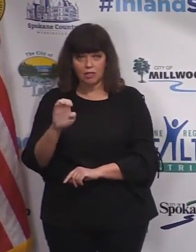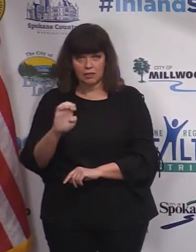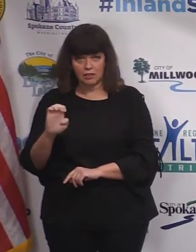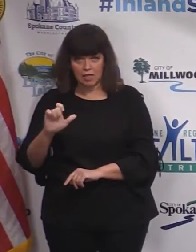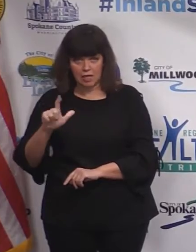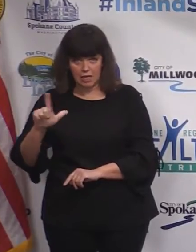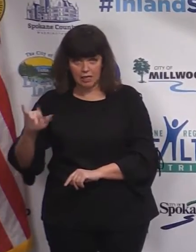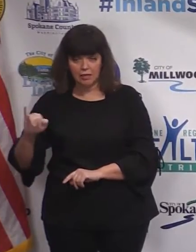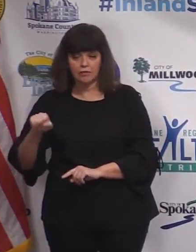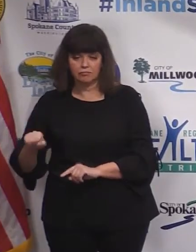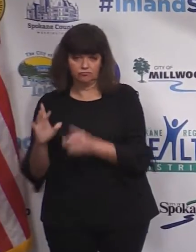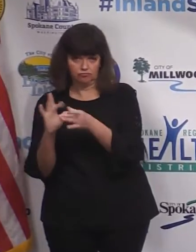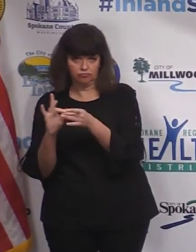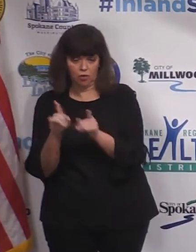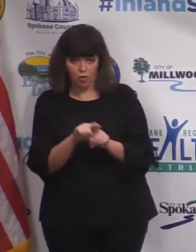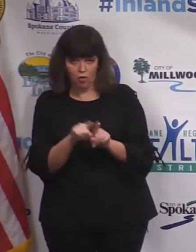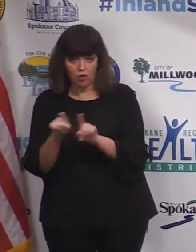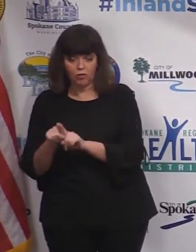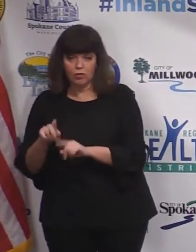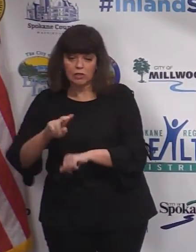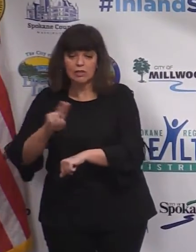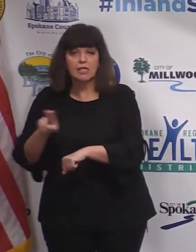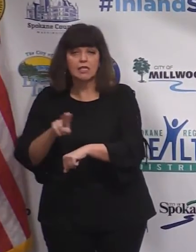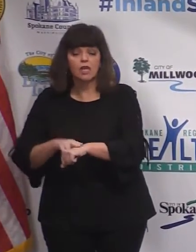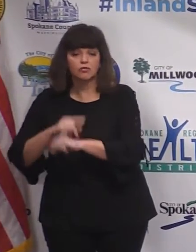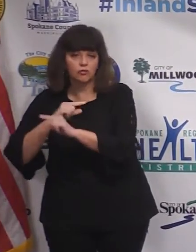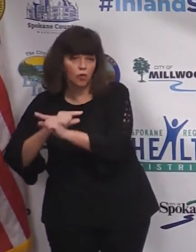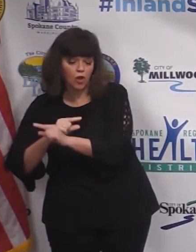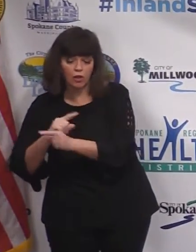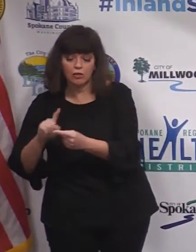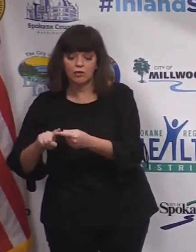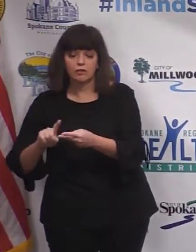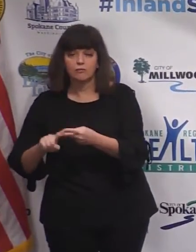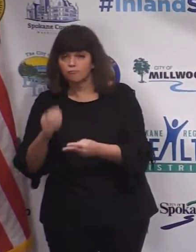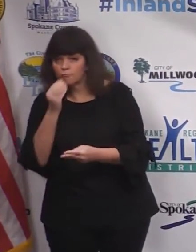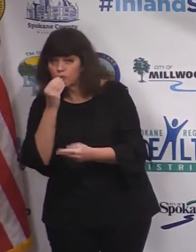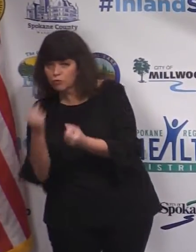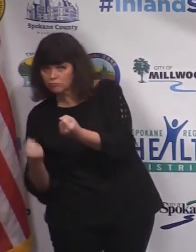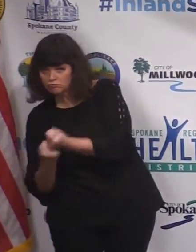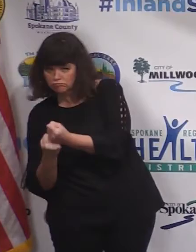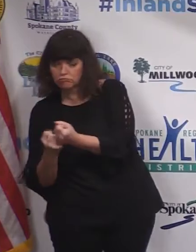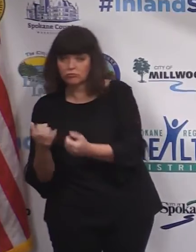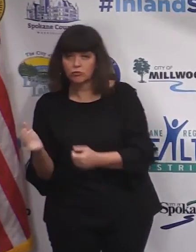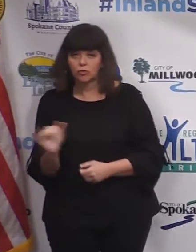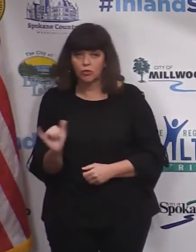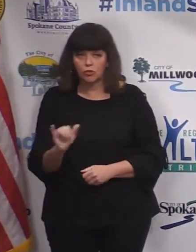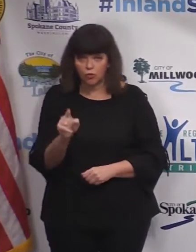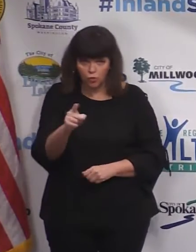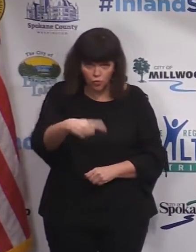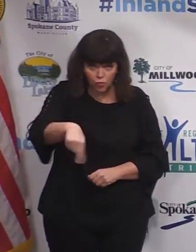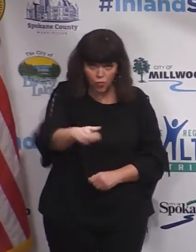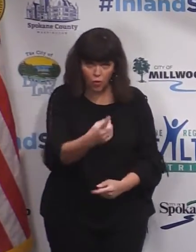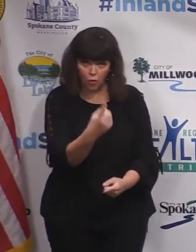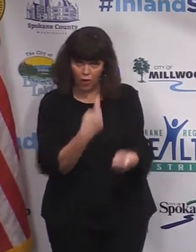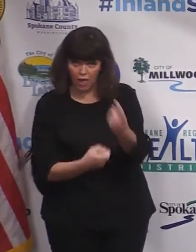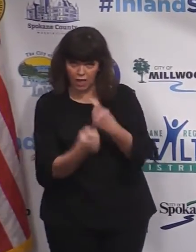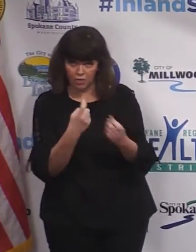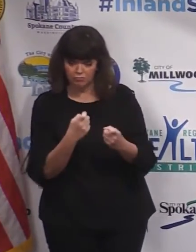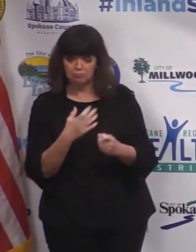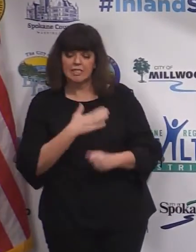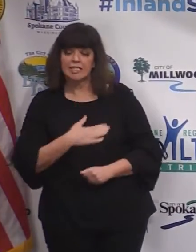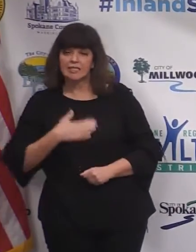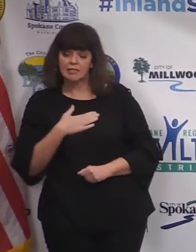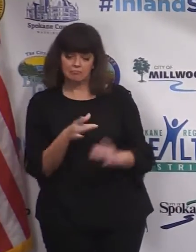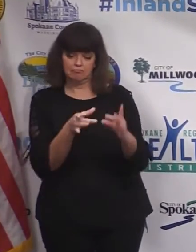from the National Guard, and Giving Tuesday. Now, if you have any questions for our speakers, be sure to share them with us right here on Facebook, and we'll try to get